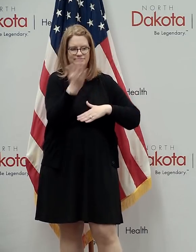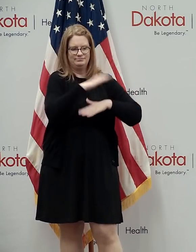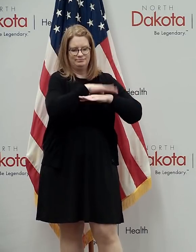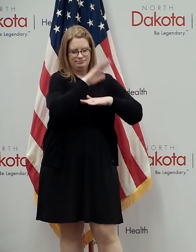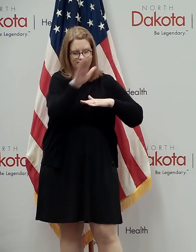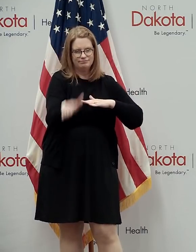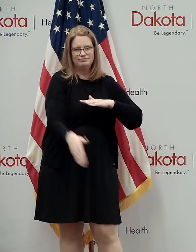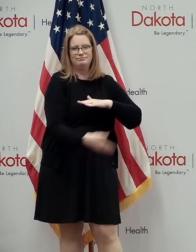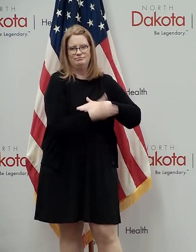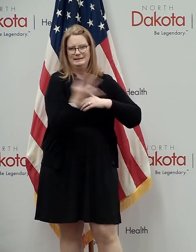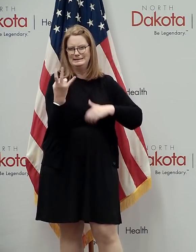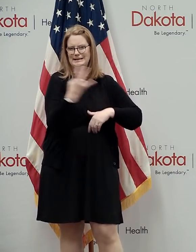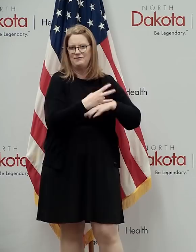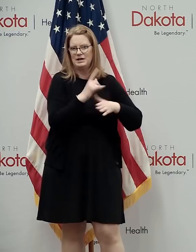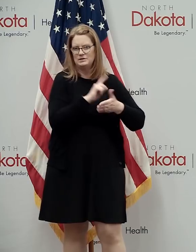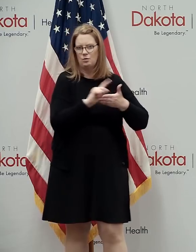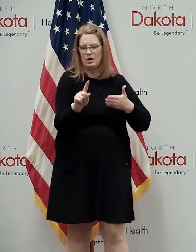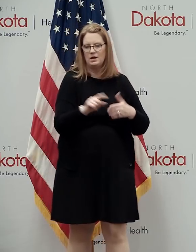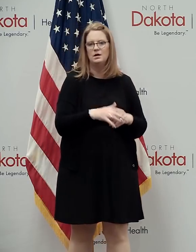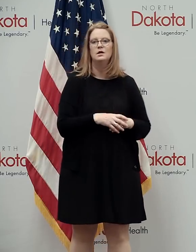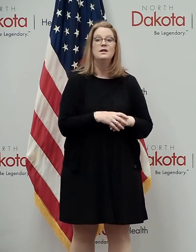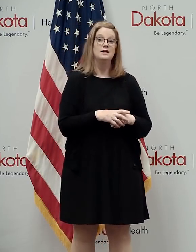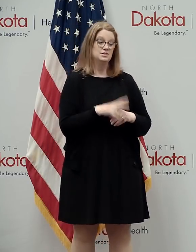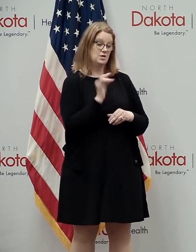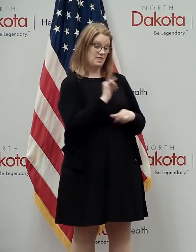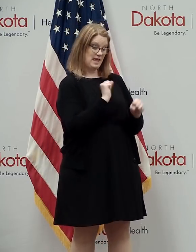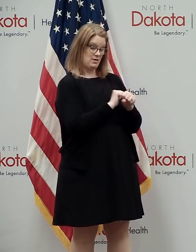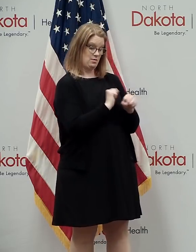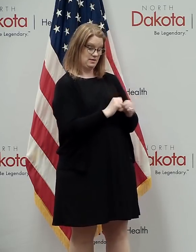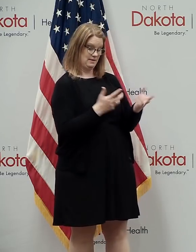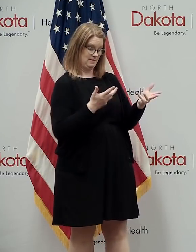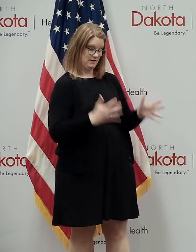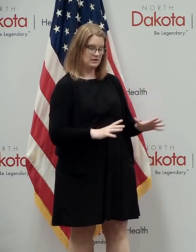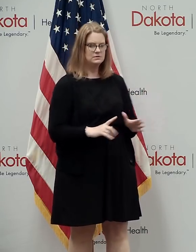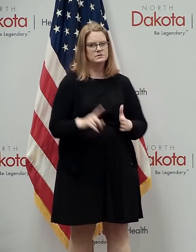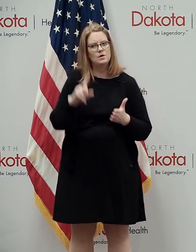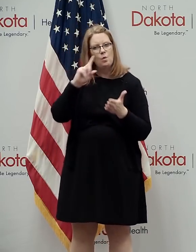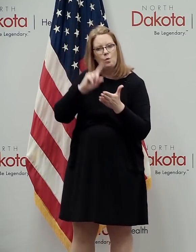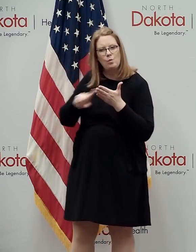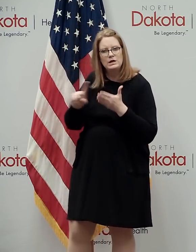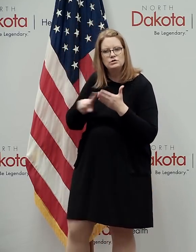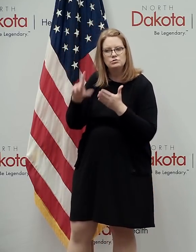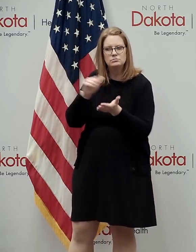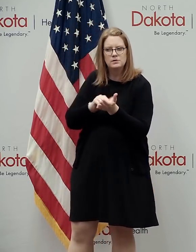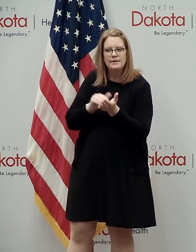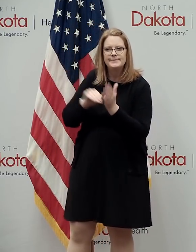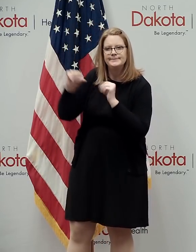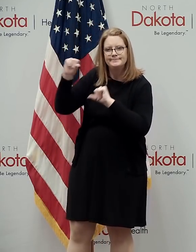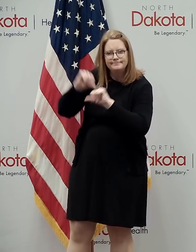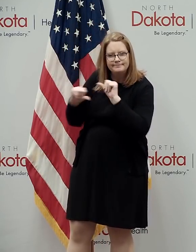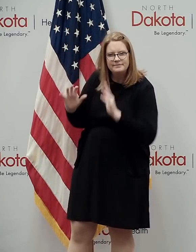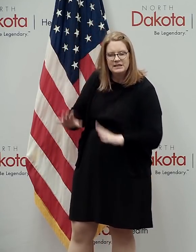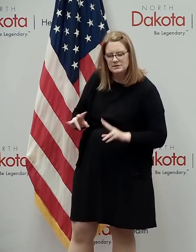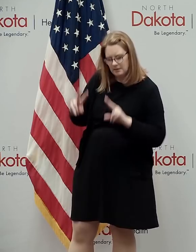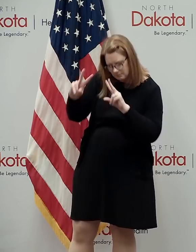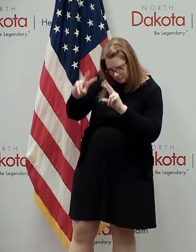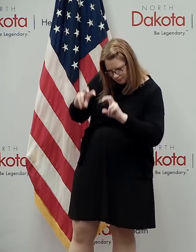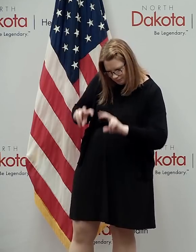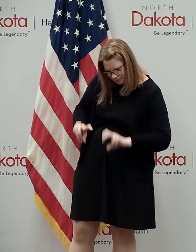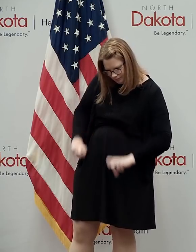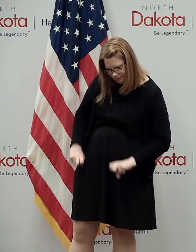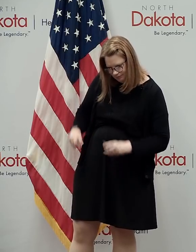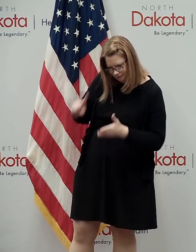at the lab. But in addition to all that work, of course, we know that researchers, doctors, and scientists across the nation are working hard to develop a